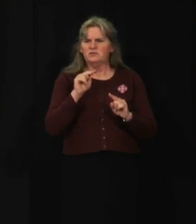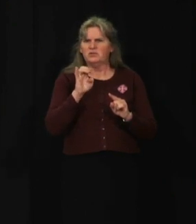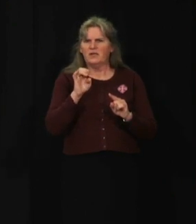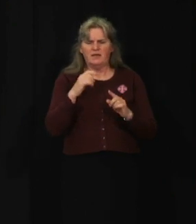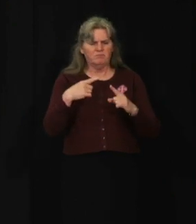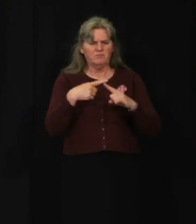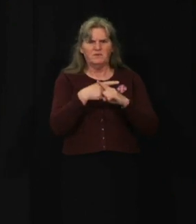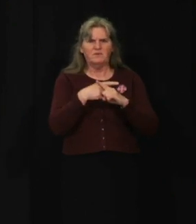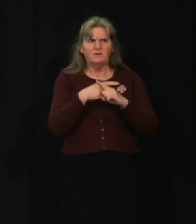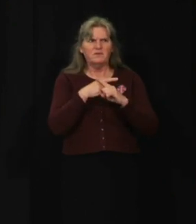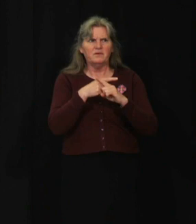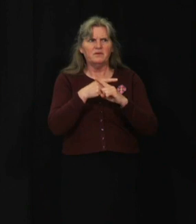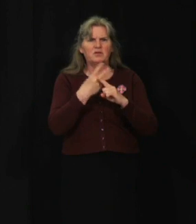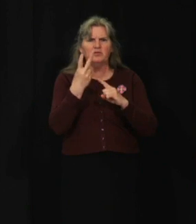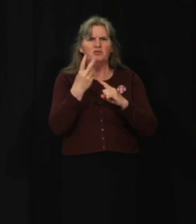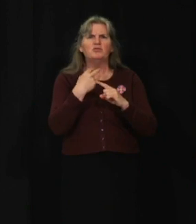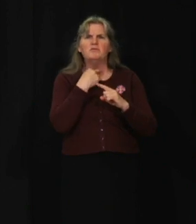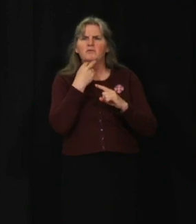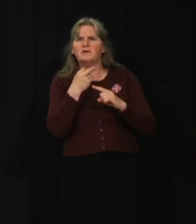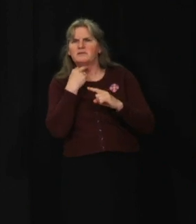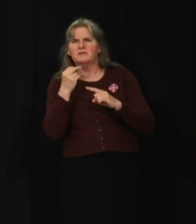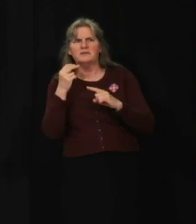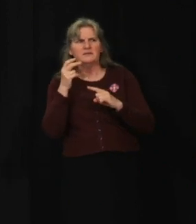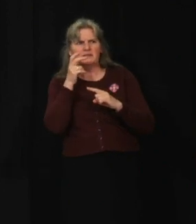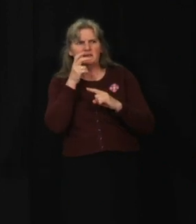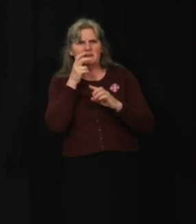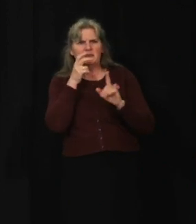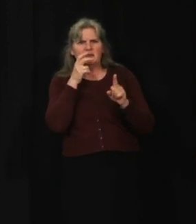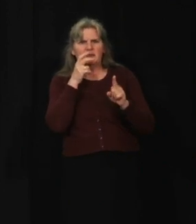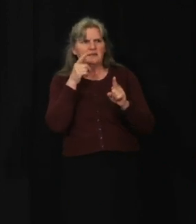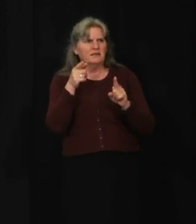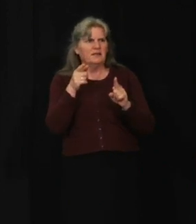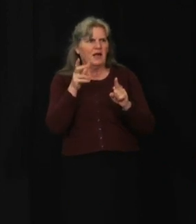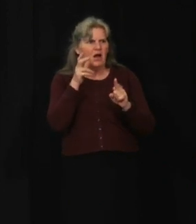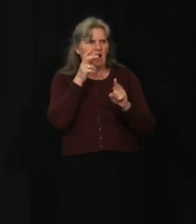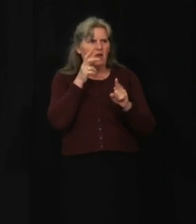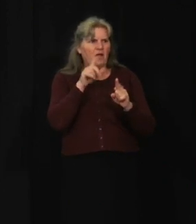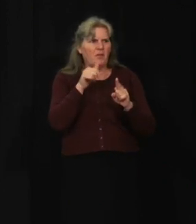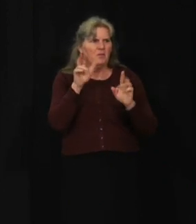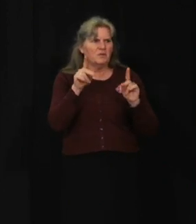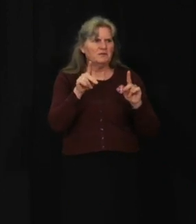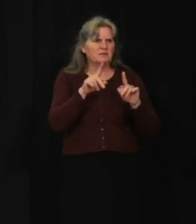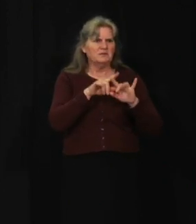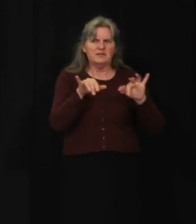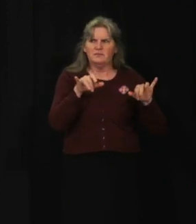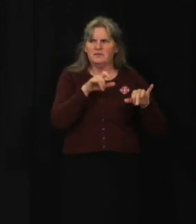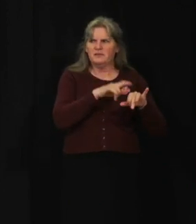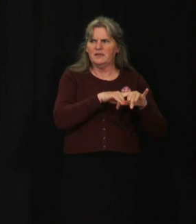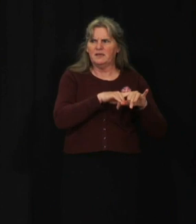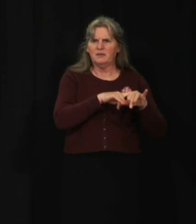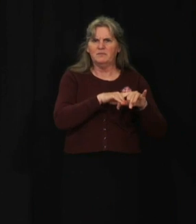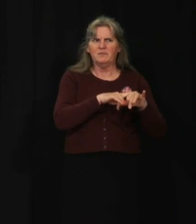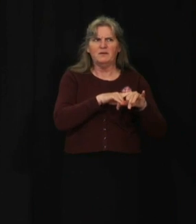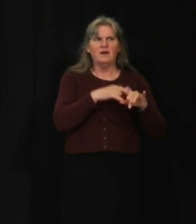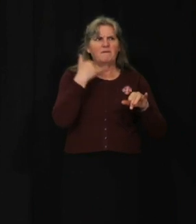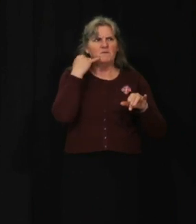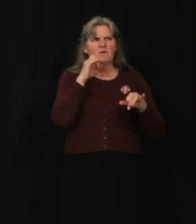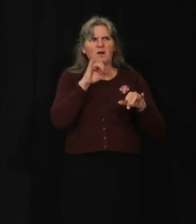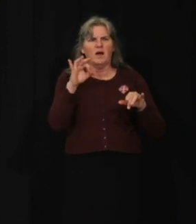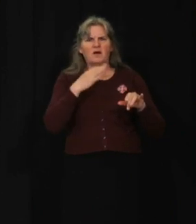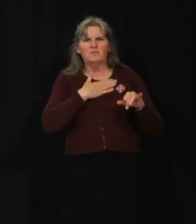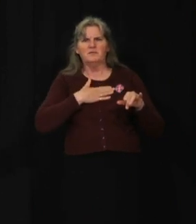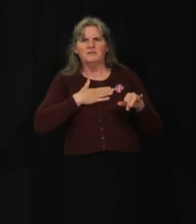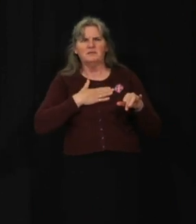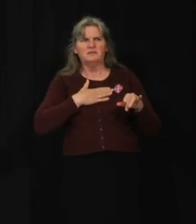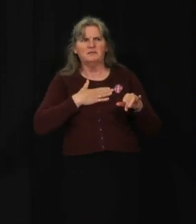some difficulty with your call. Sorry, there's someone else talking at the same time. If folks can mute their phones. Can people